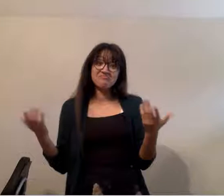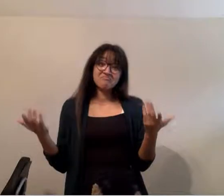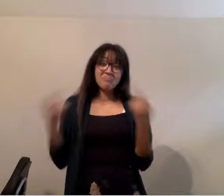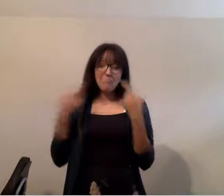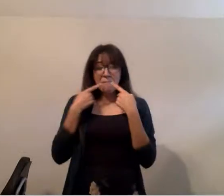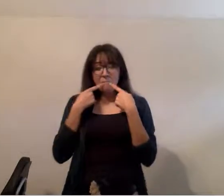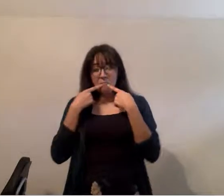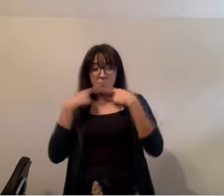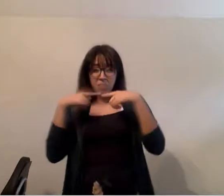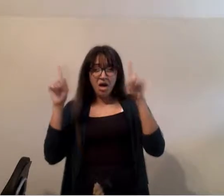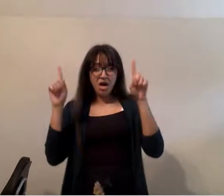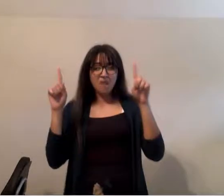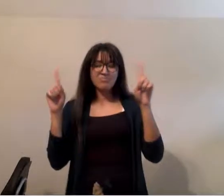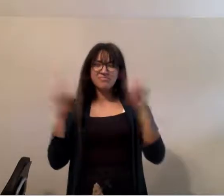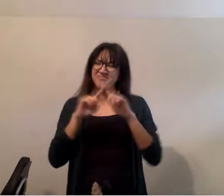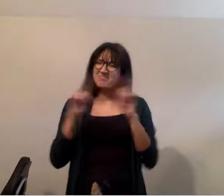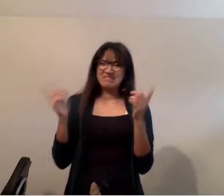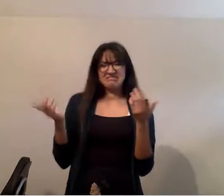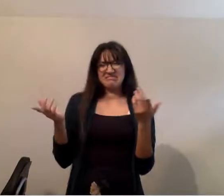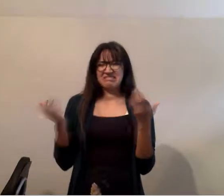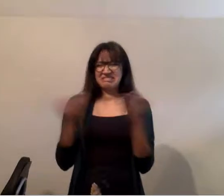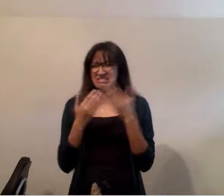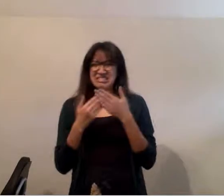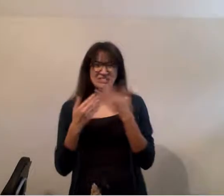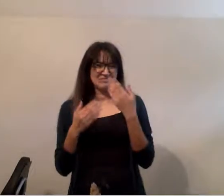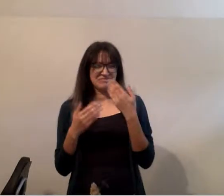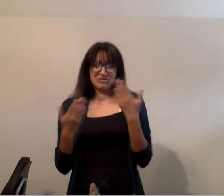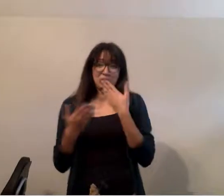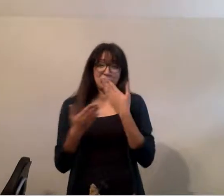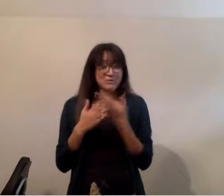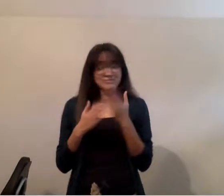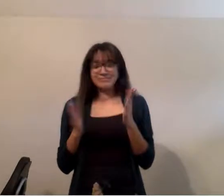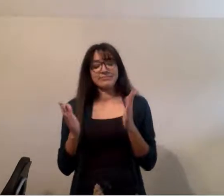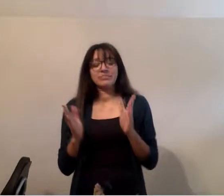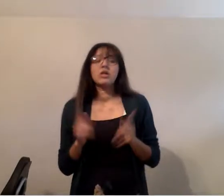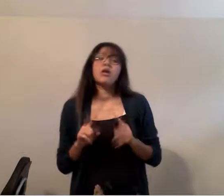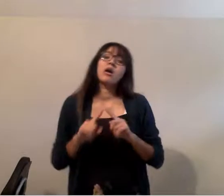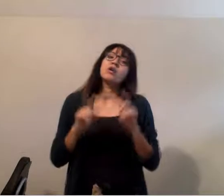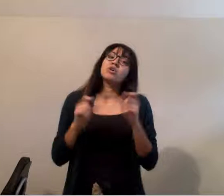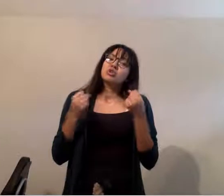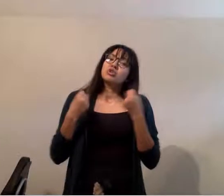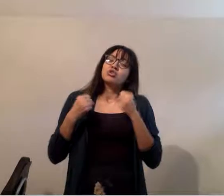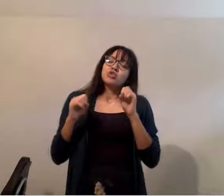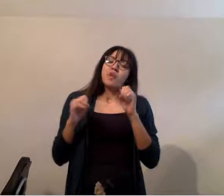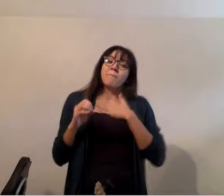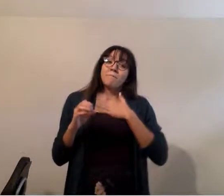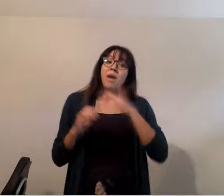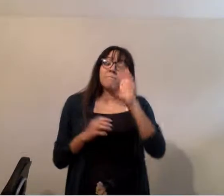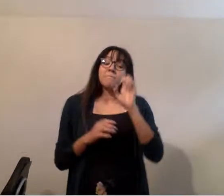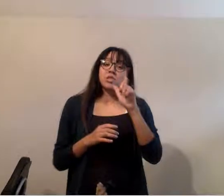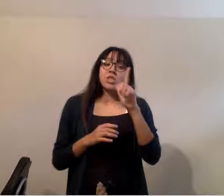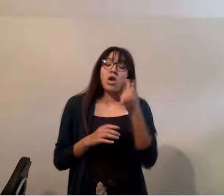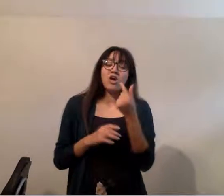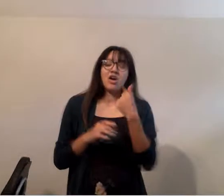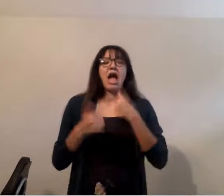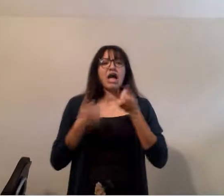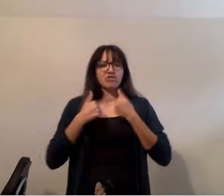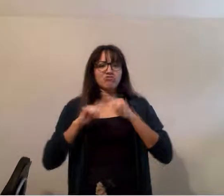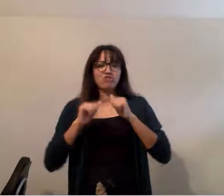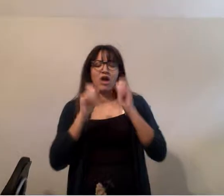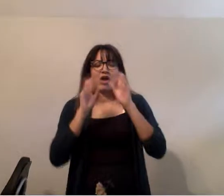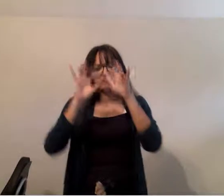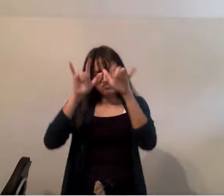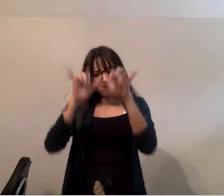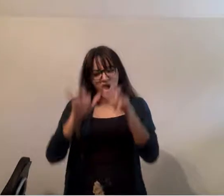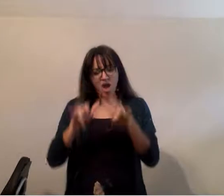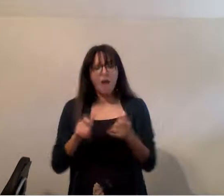is what I decided to write about on the blog just a couple years ago. Now, when I did, I was amazed by the response. Literally thousands of emails